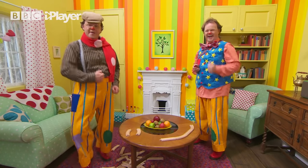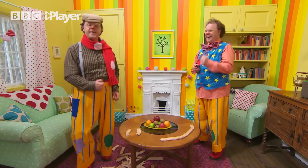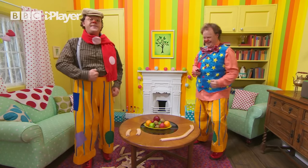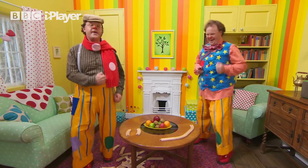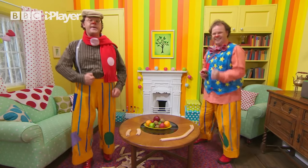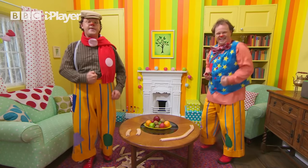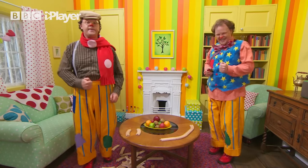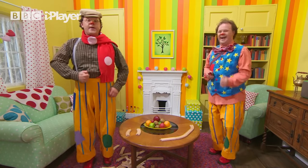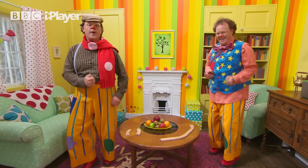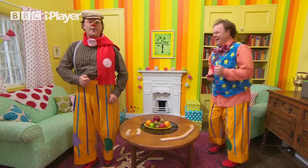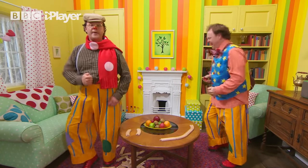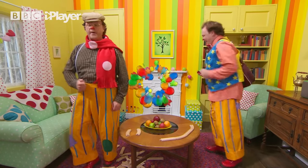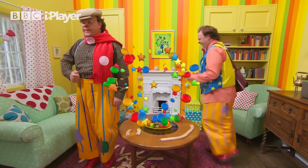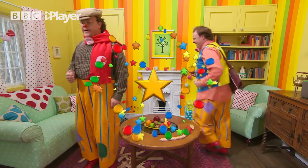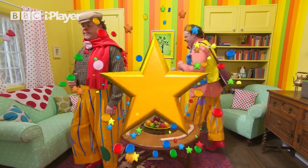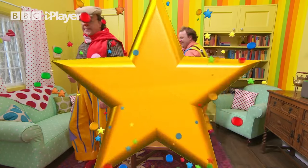youtube all aboard